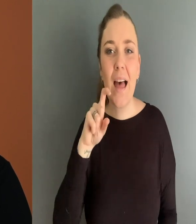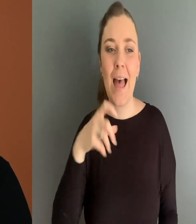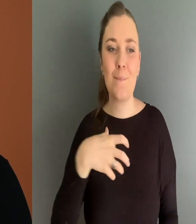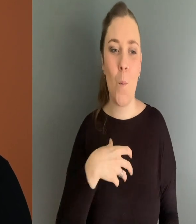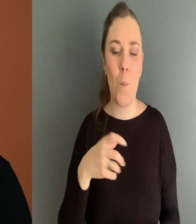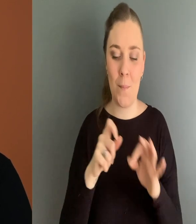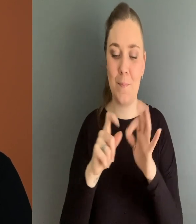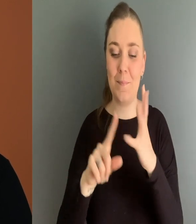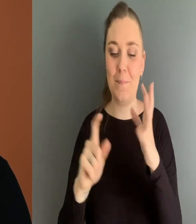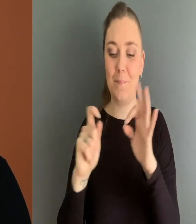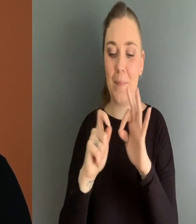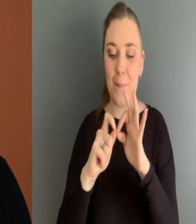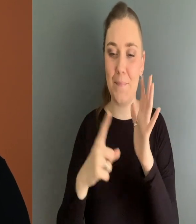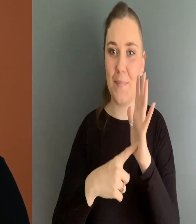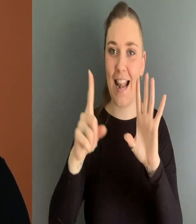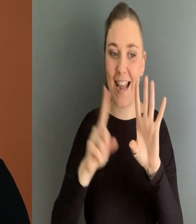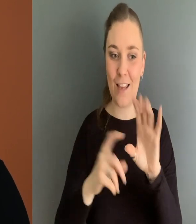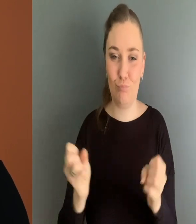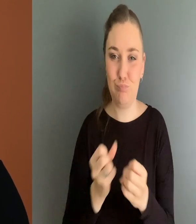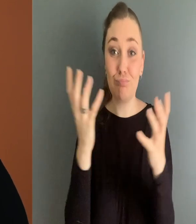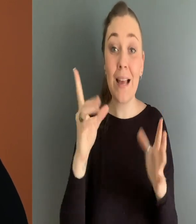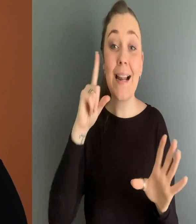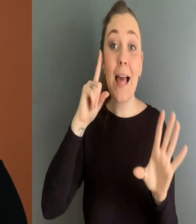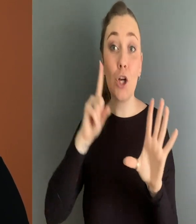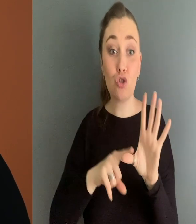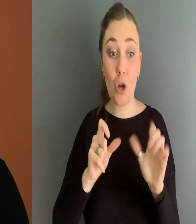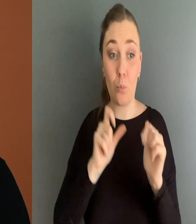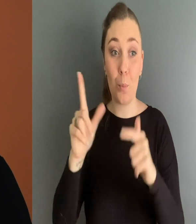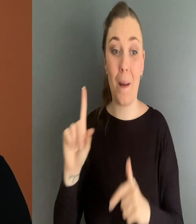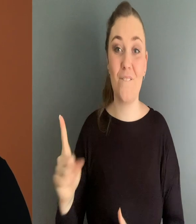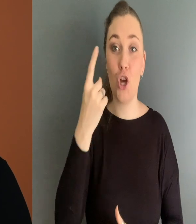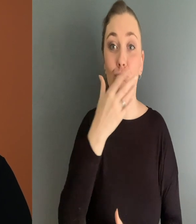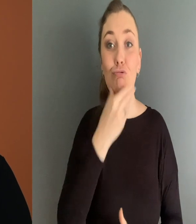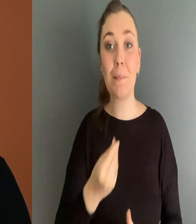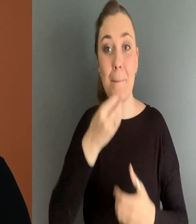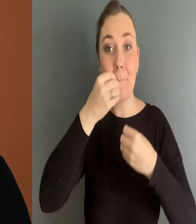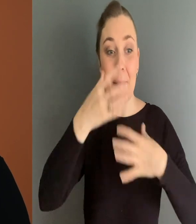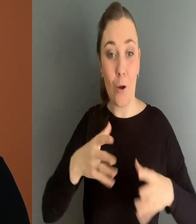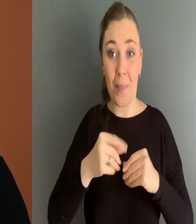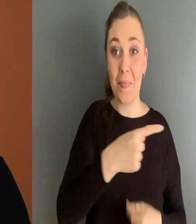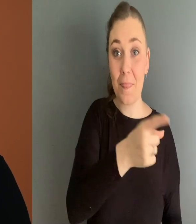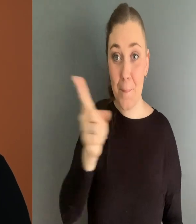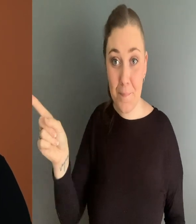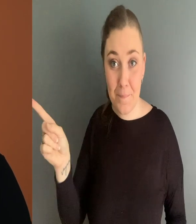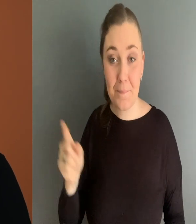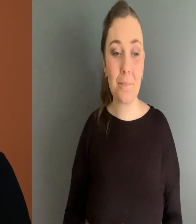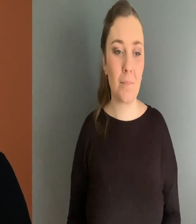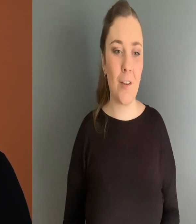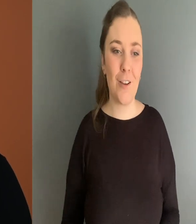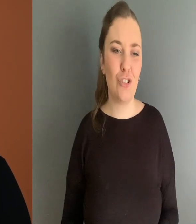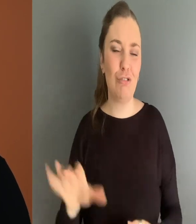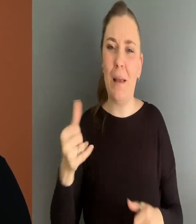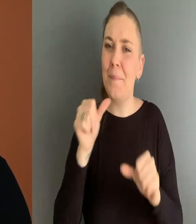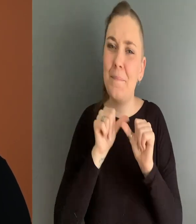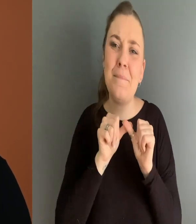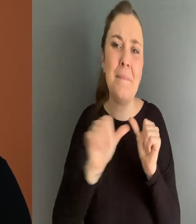and bubbly and last year i went to my first christmas party with them and it was it was just the